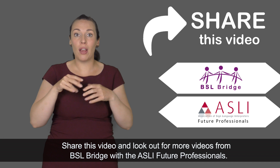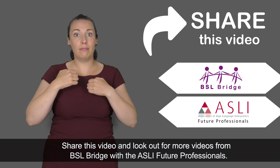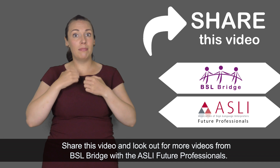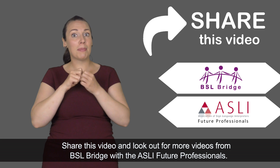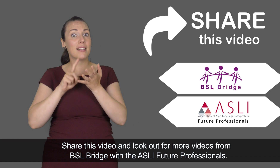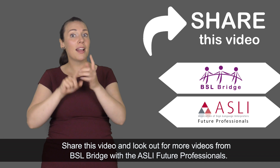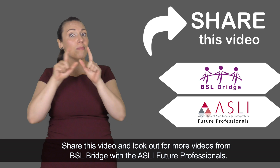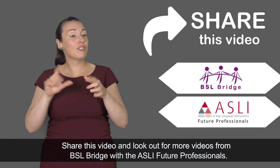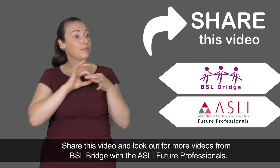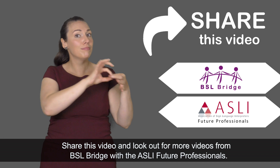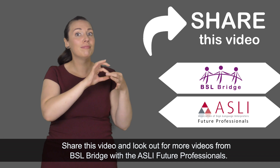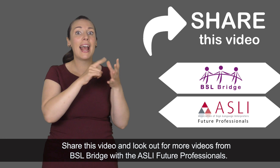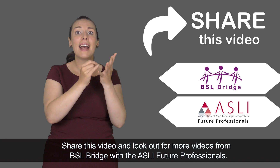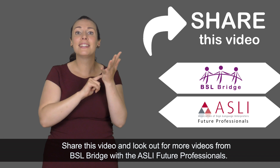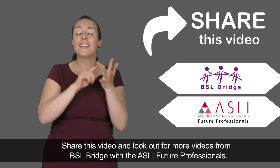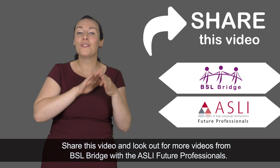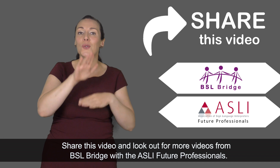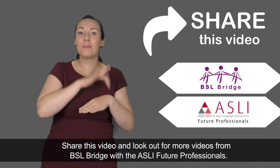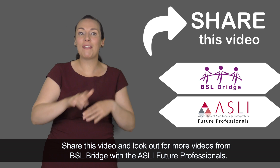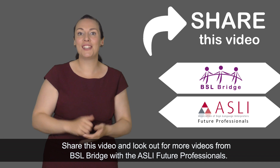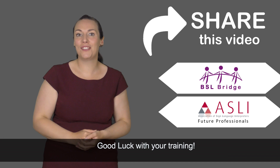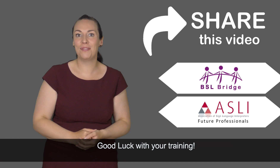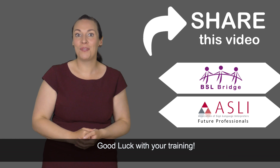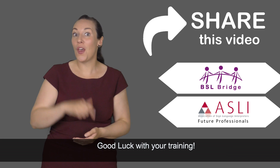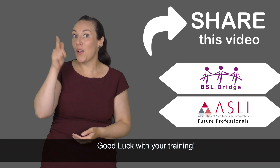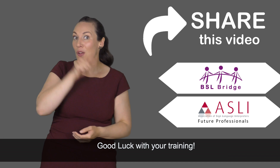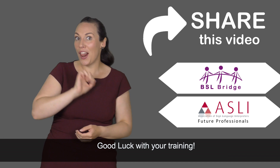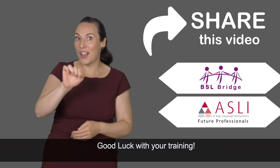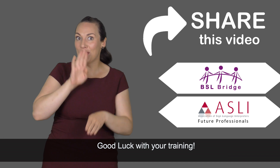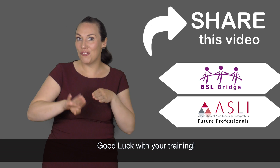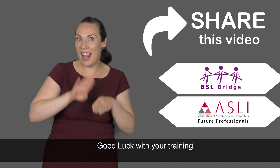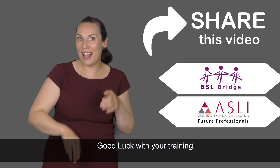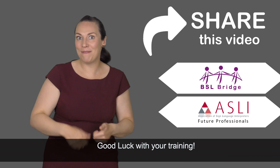with the ASLI Future Professionals. Good luck with your training!